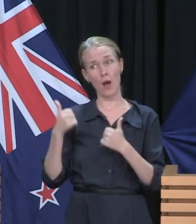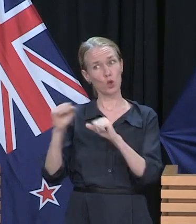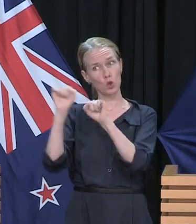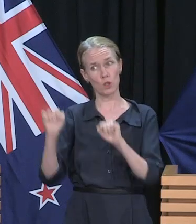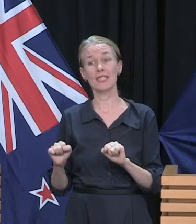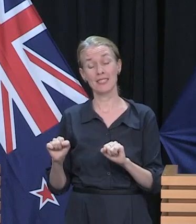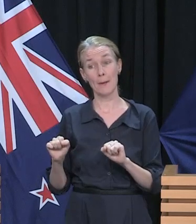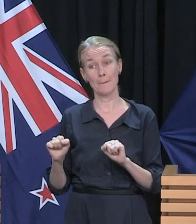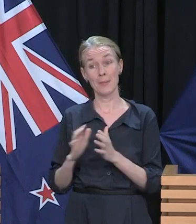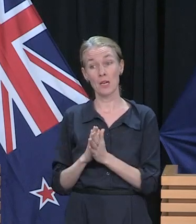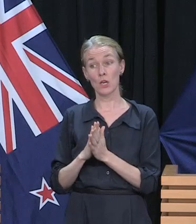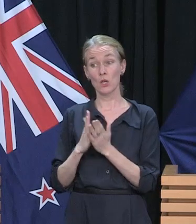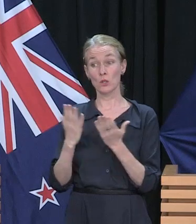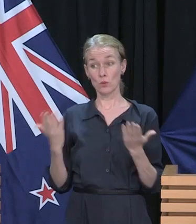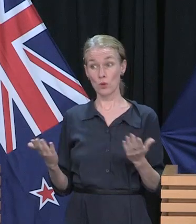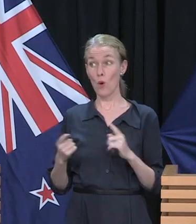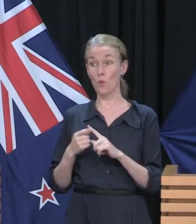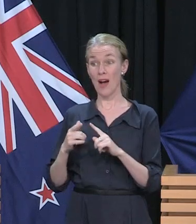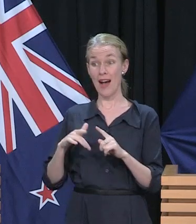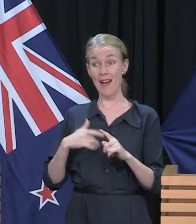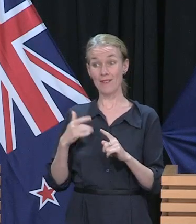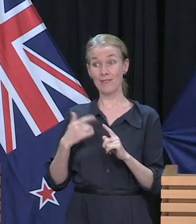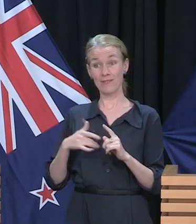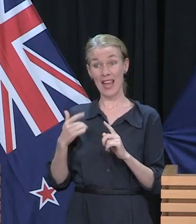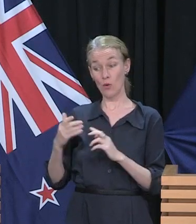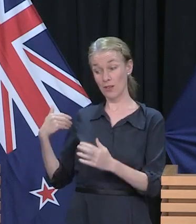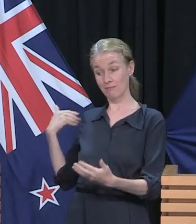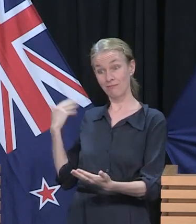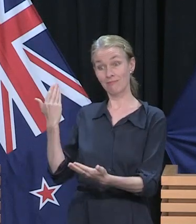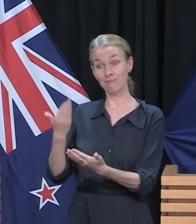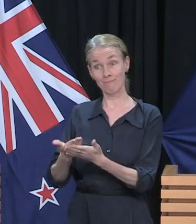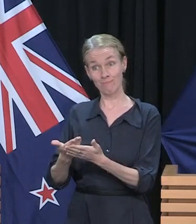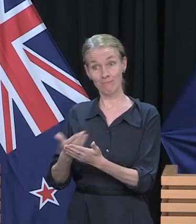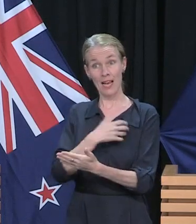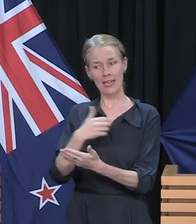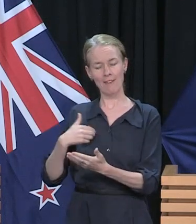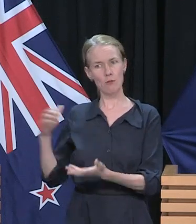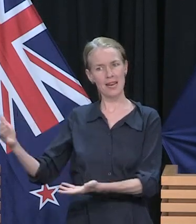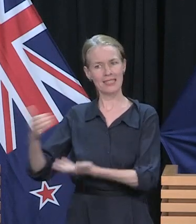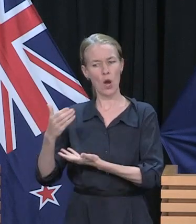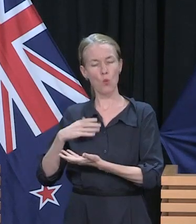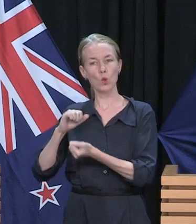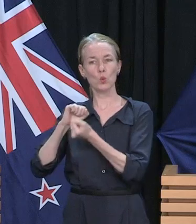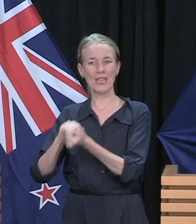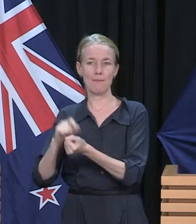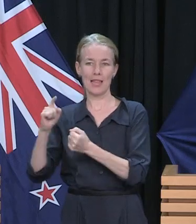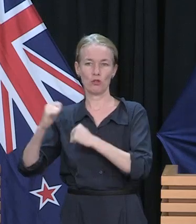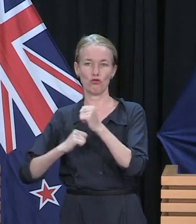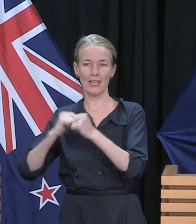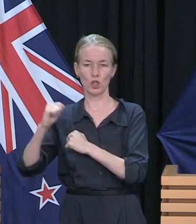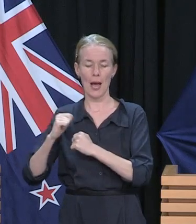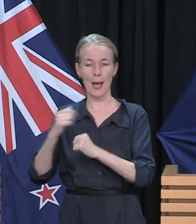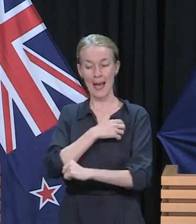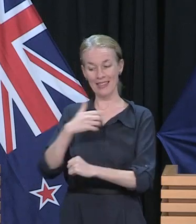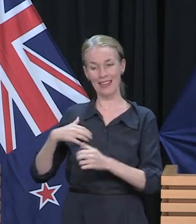think successive New Zealand governments have jealously guarded the PharmaC model, and we'll continue to do that because it does result in a